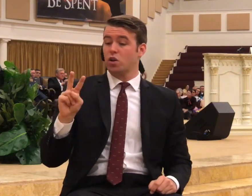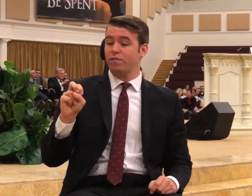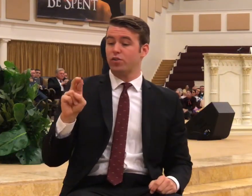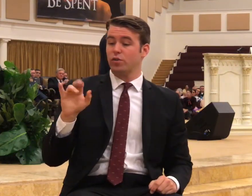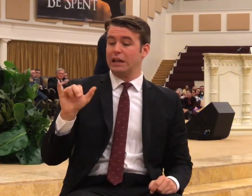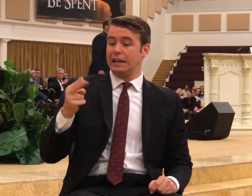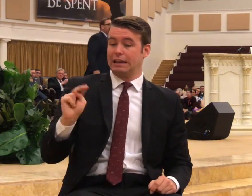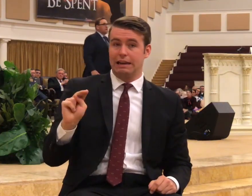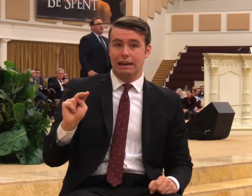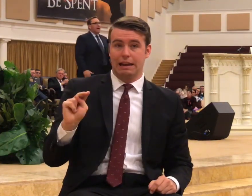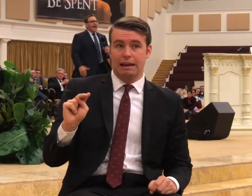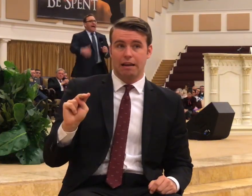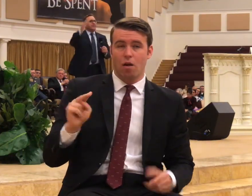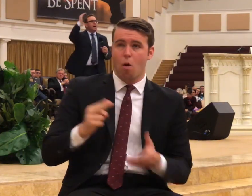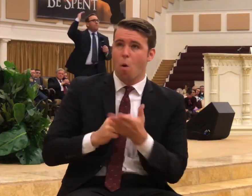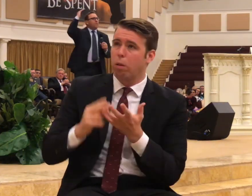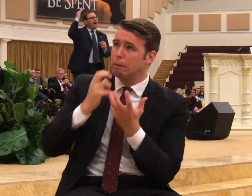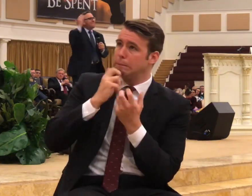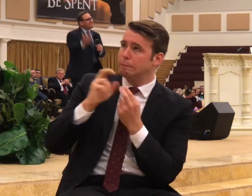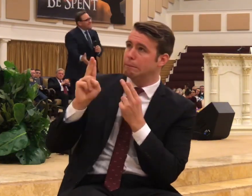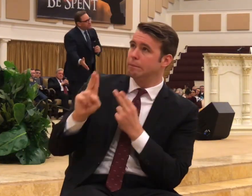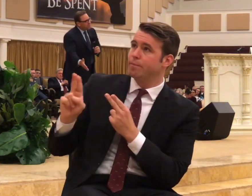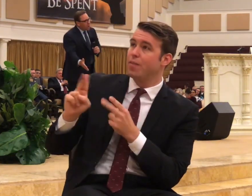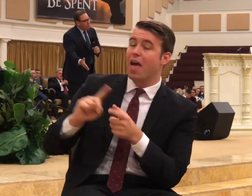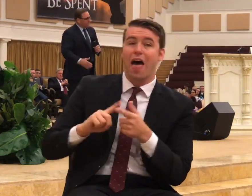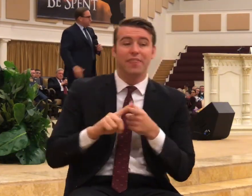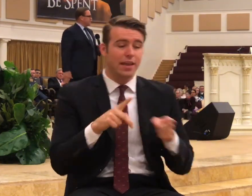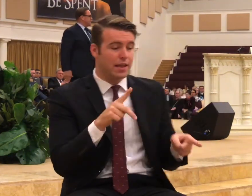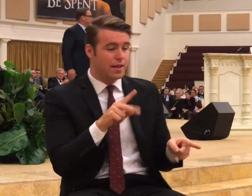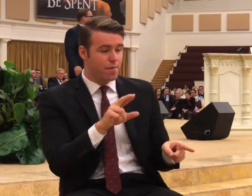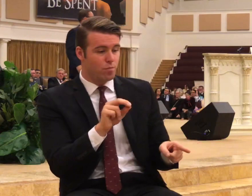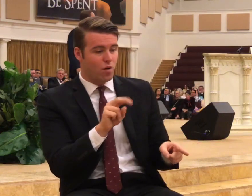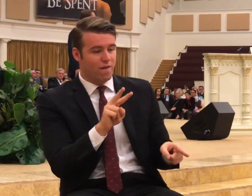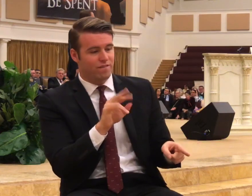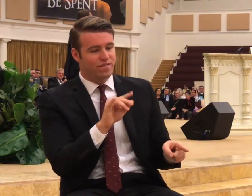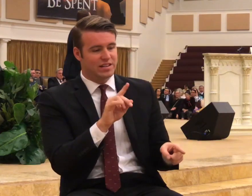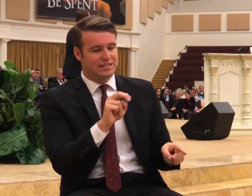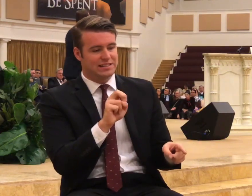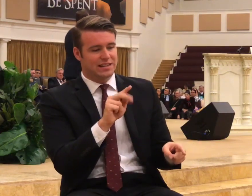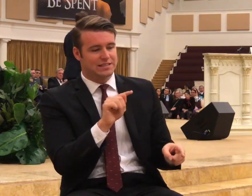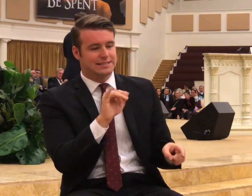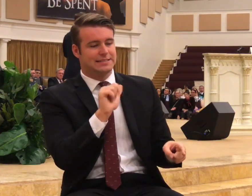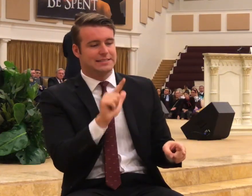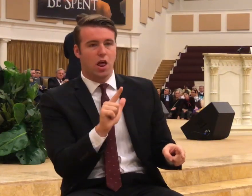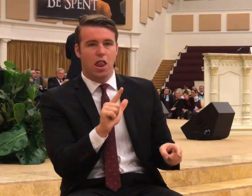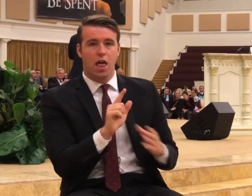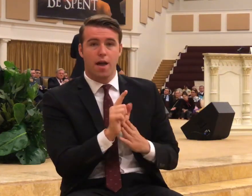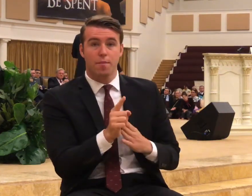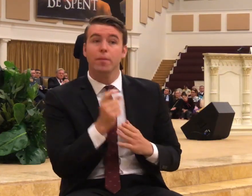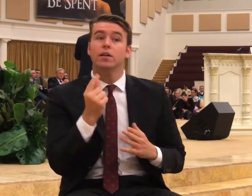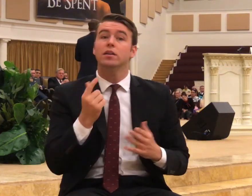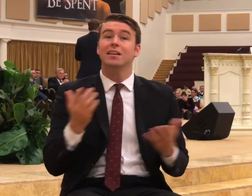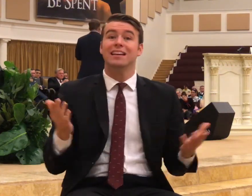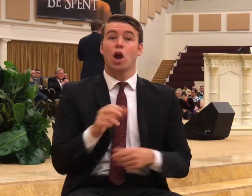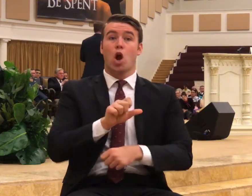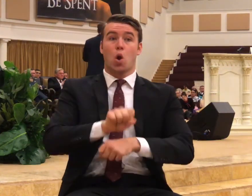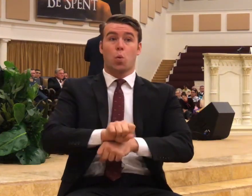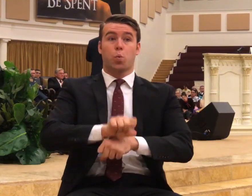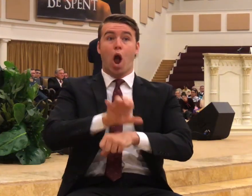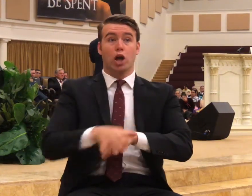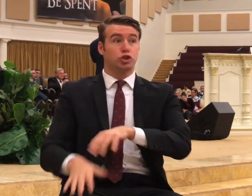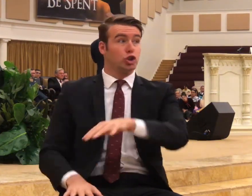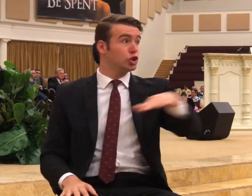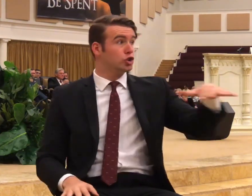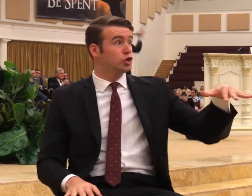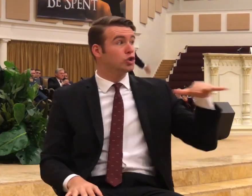moments and providential moments. For our rock church rockers that have been around a long